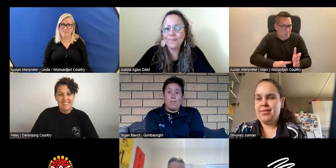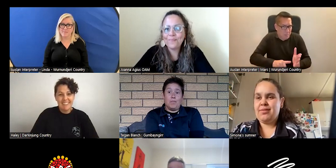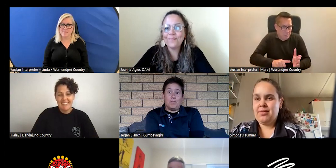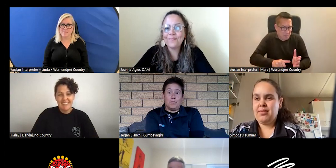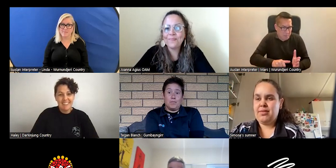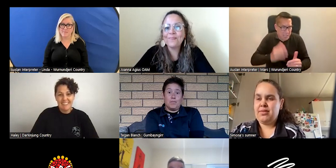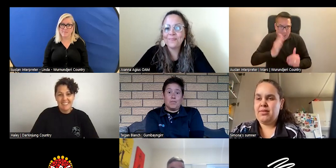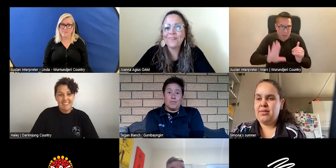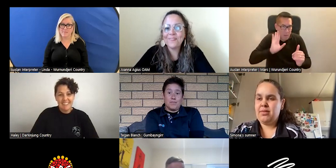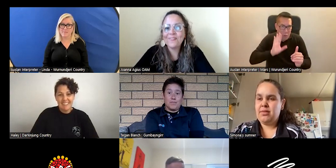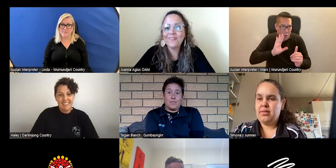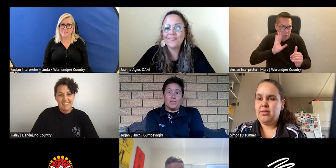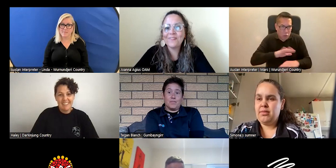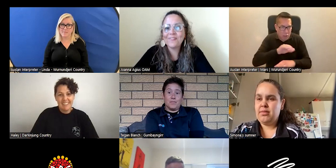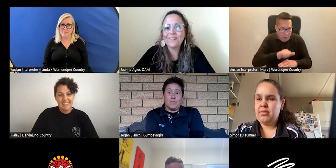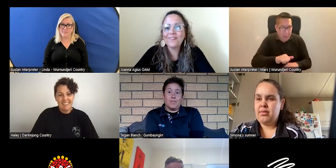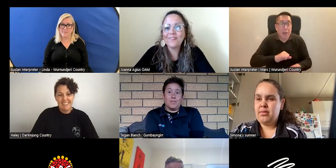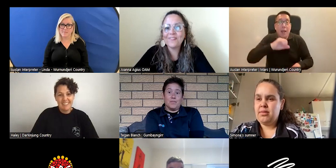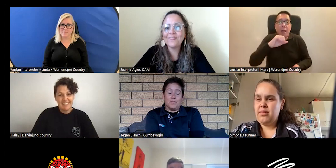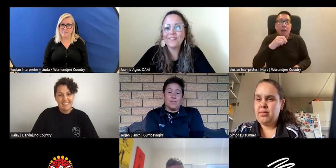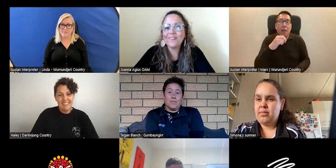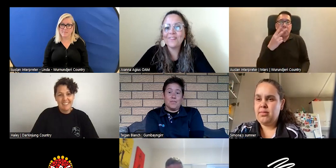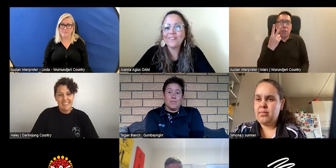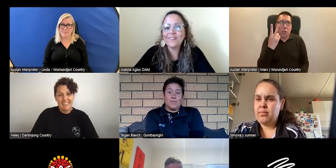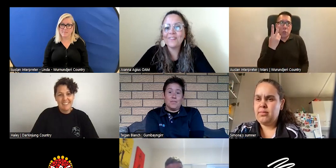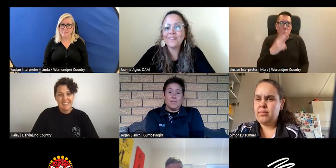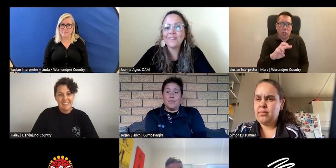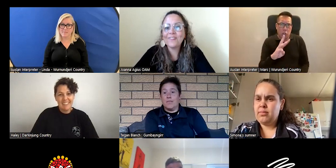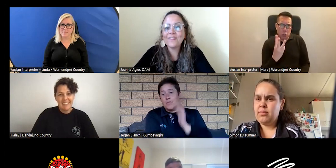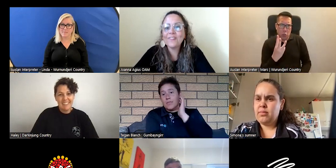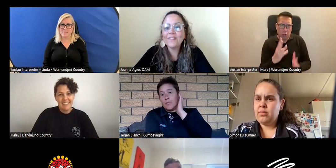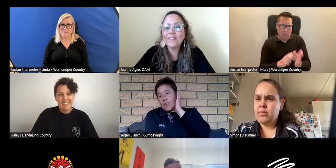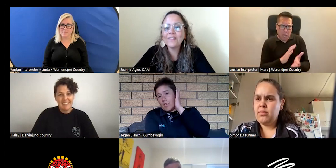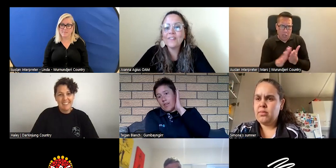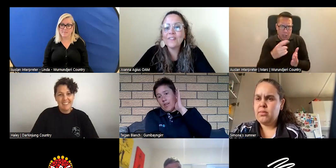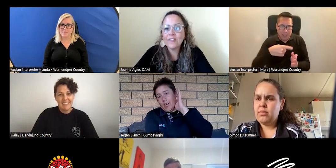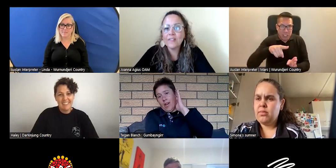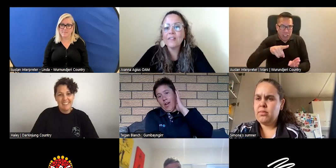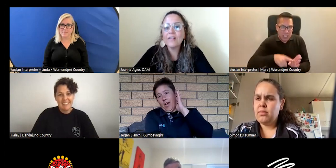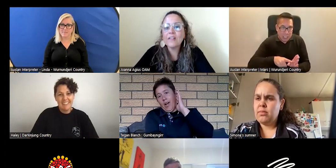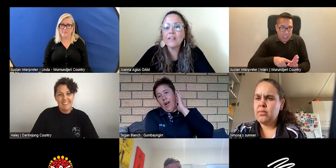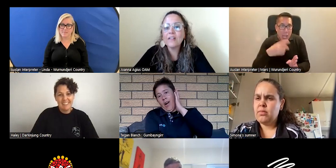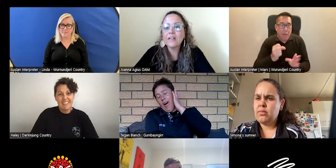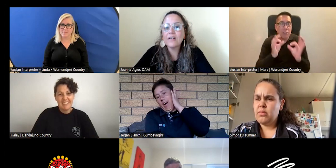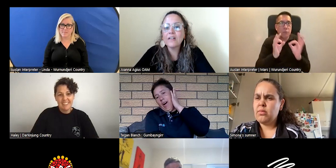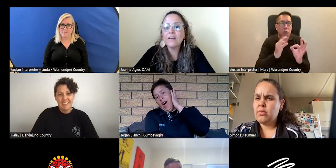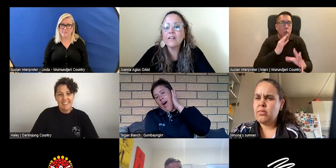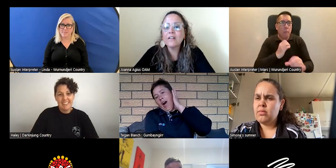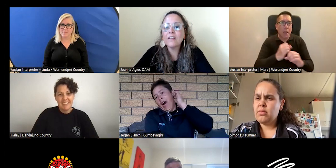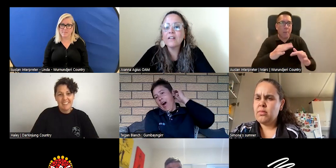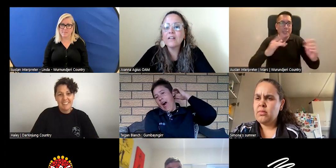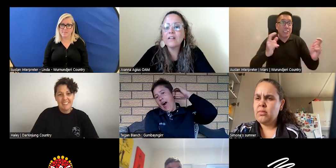And then, of course, on the 23rd of March this year, we had a special parliamentary